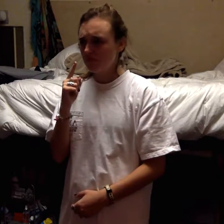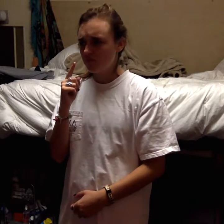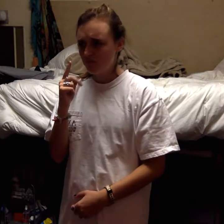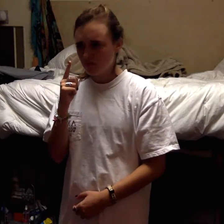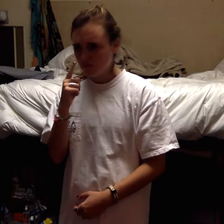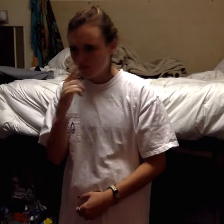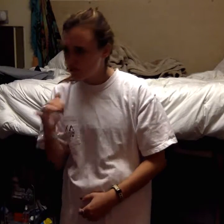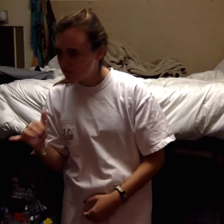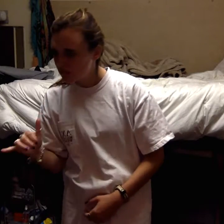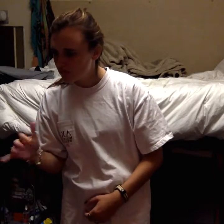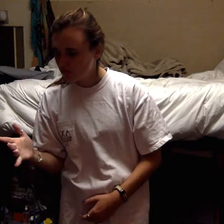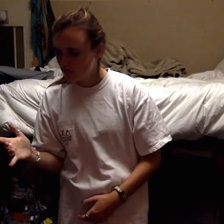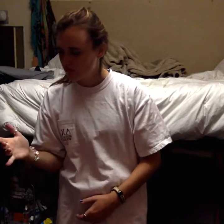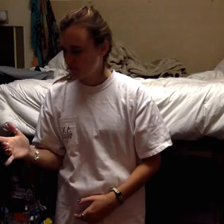they look like?